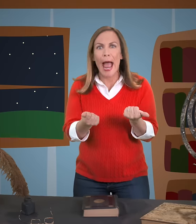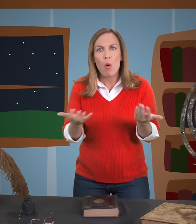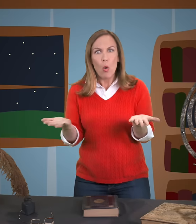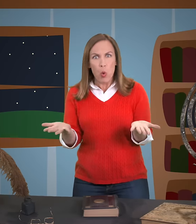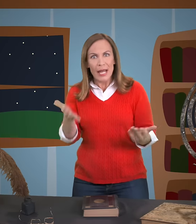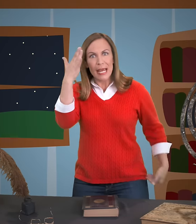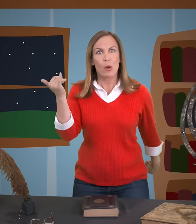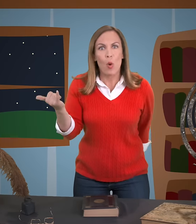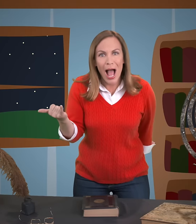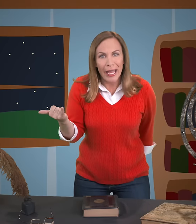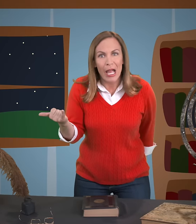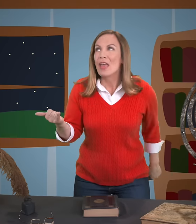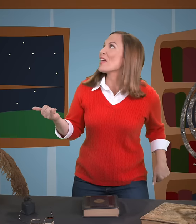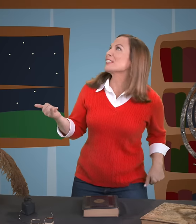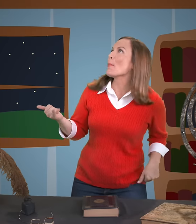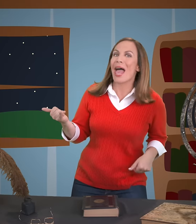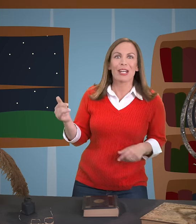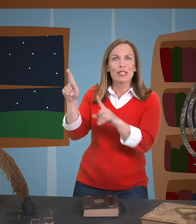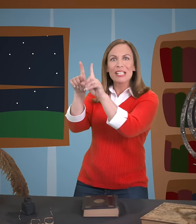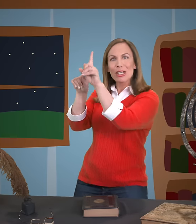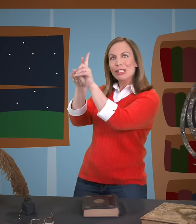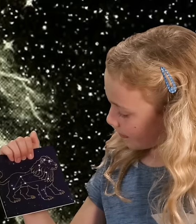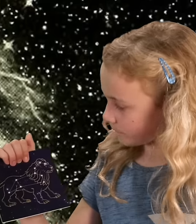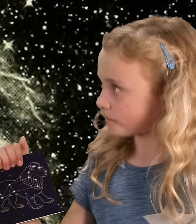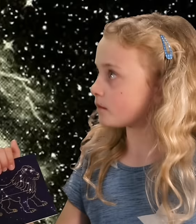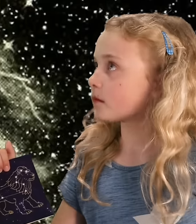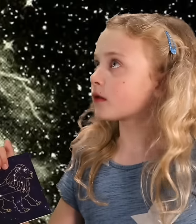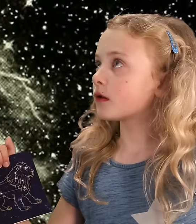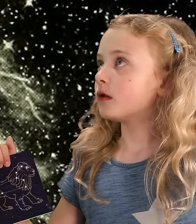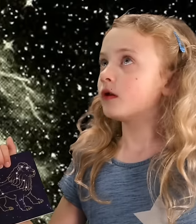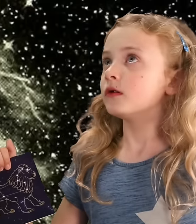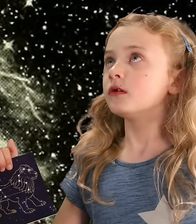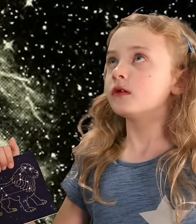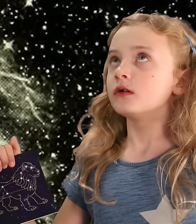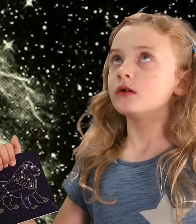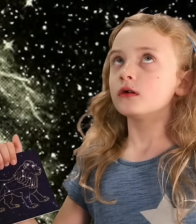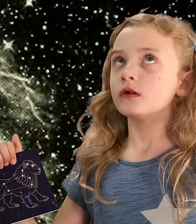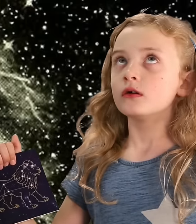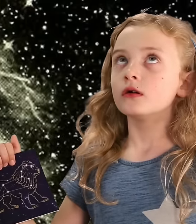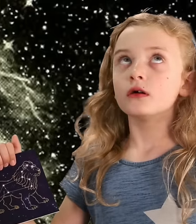how, what, and why. They saw patterns in the stars, so they gave